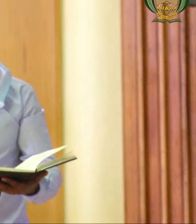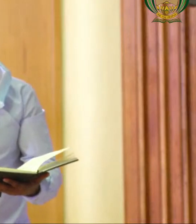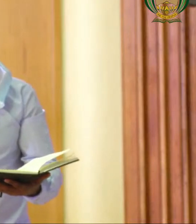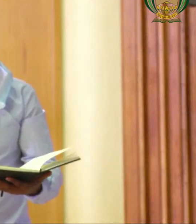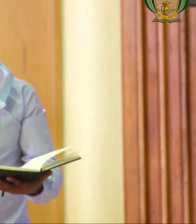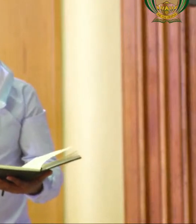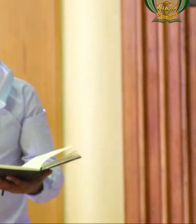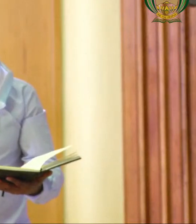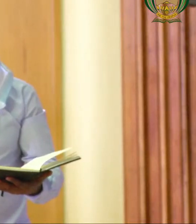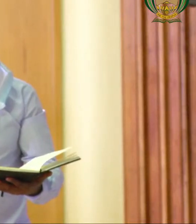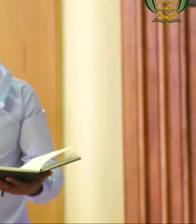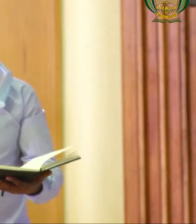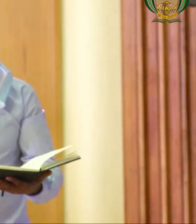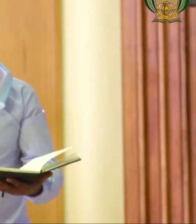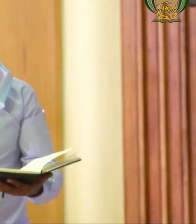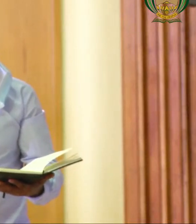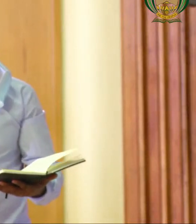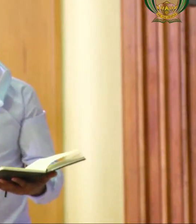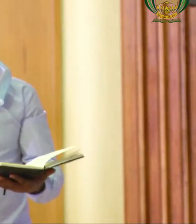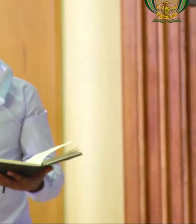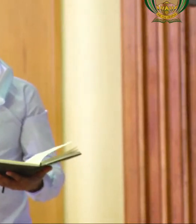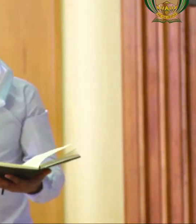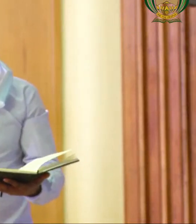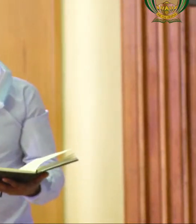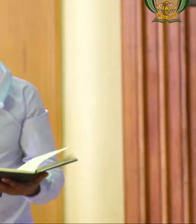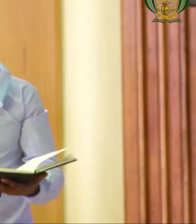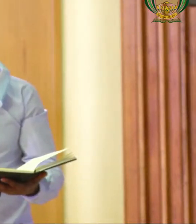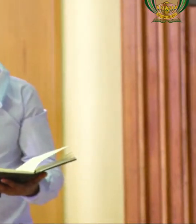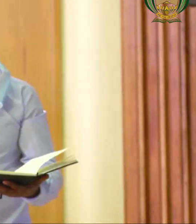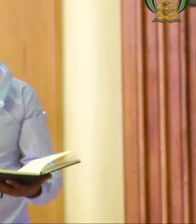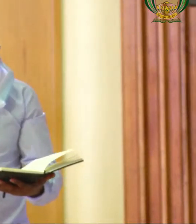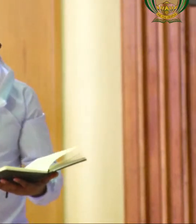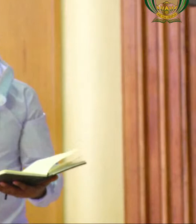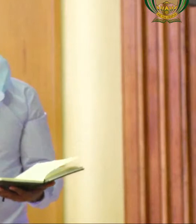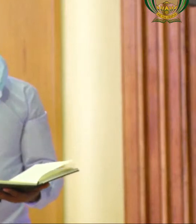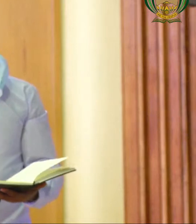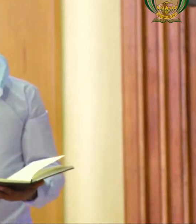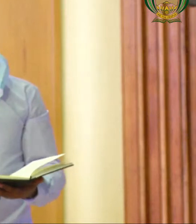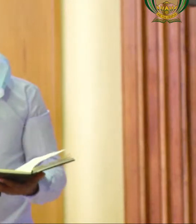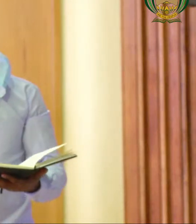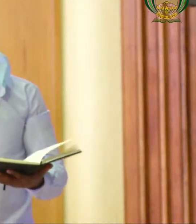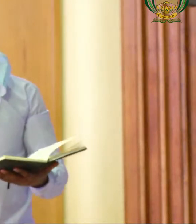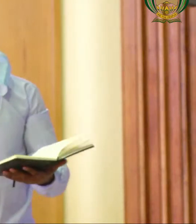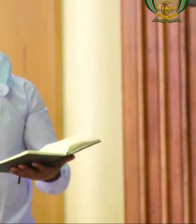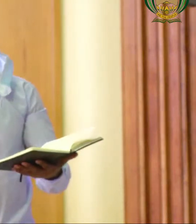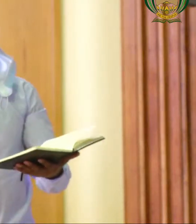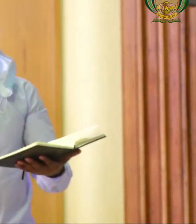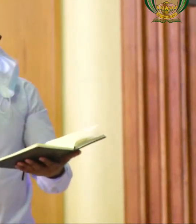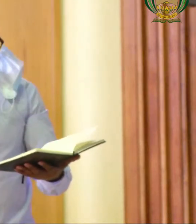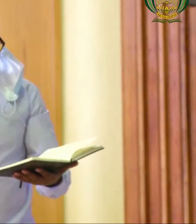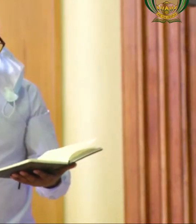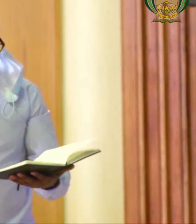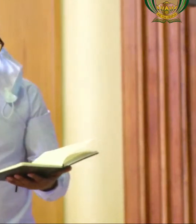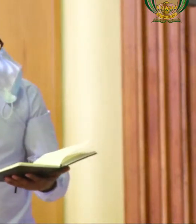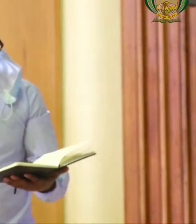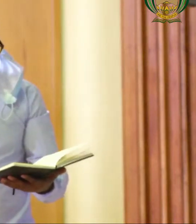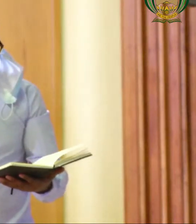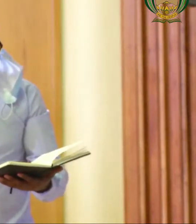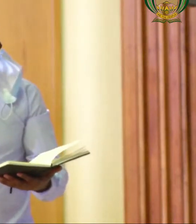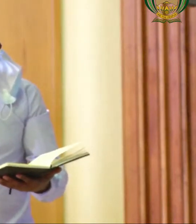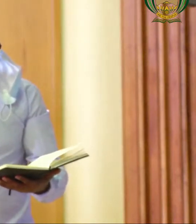What is it that we really are looking for? Are we looking for democracy, or are we looking for an old apartheid